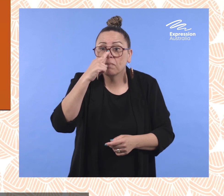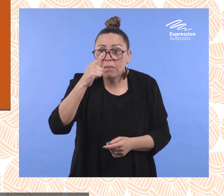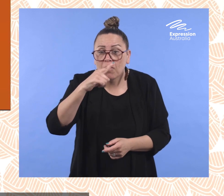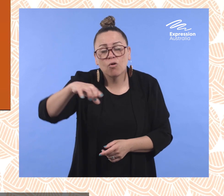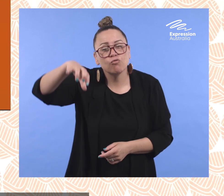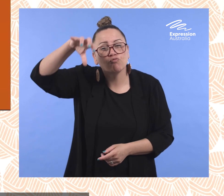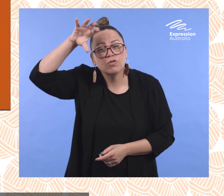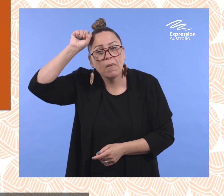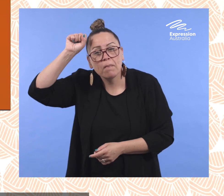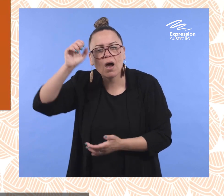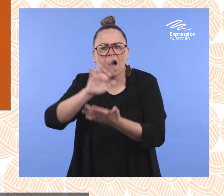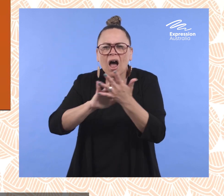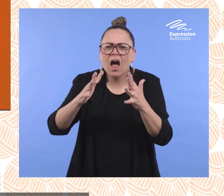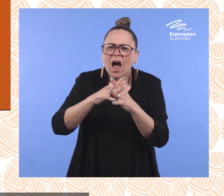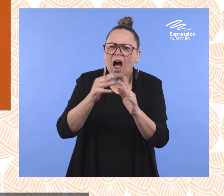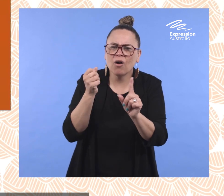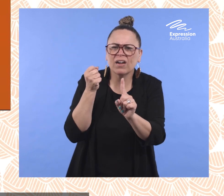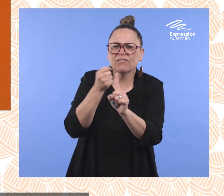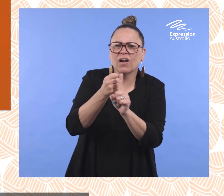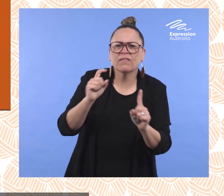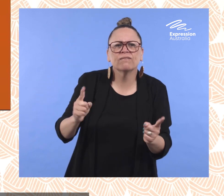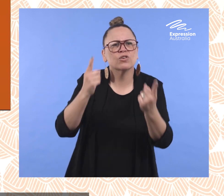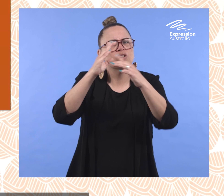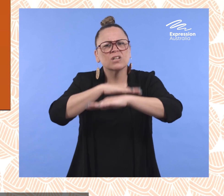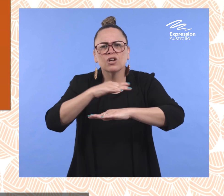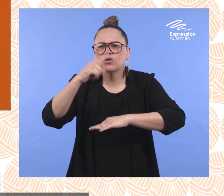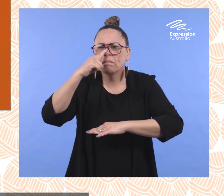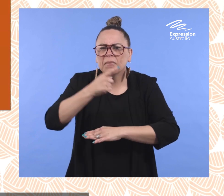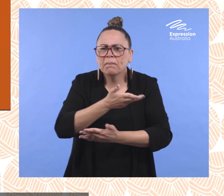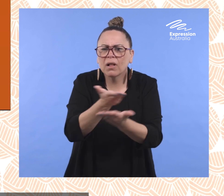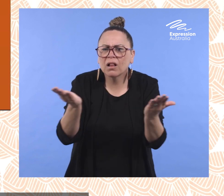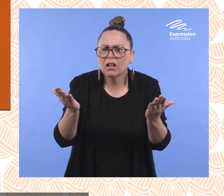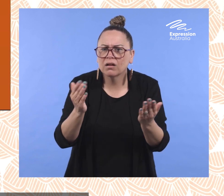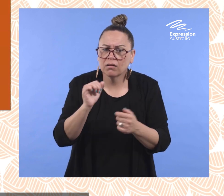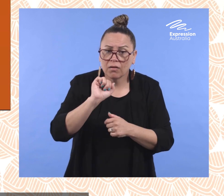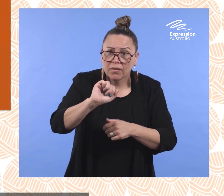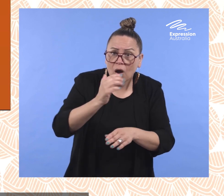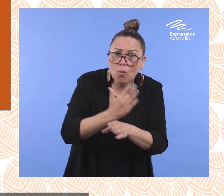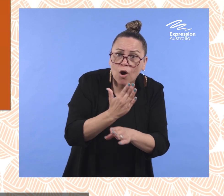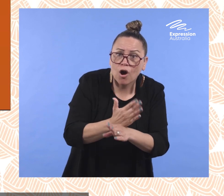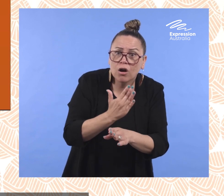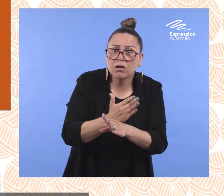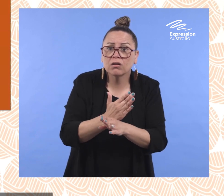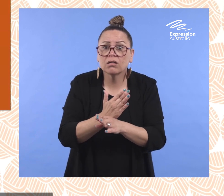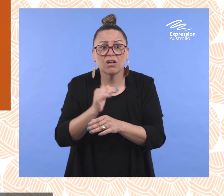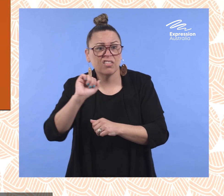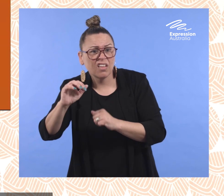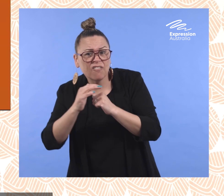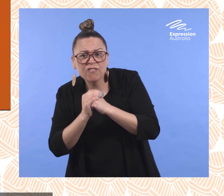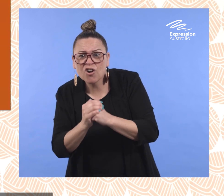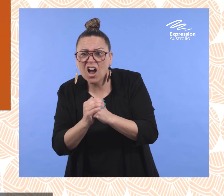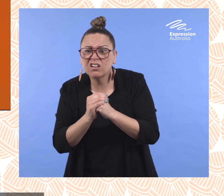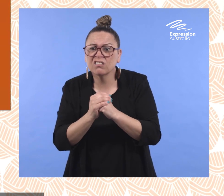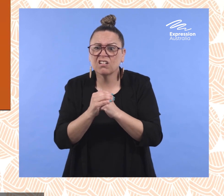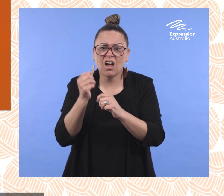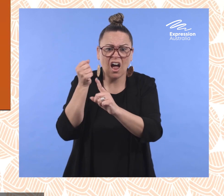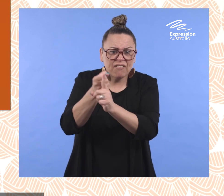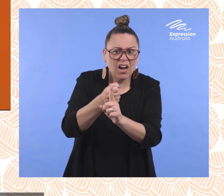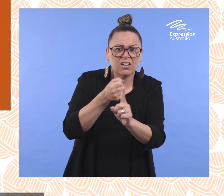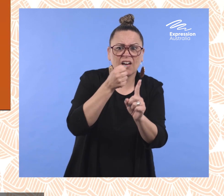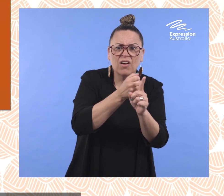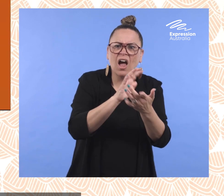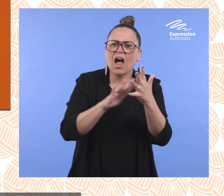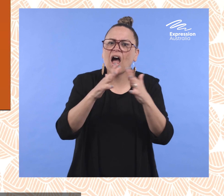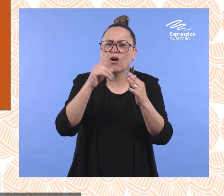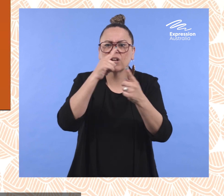mind, how it's affecting Indigenous people, in the workplace and friends as you move around. How can you